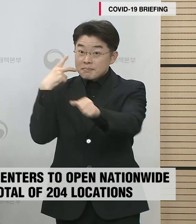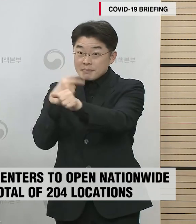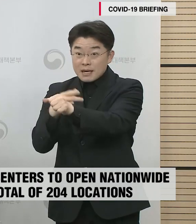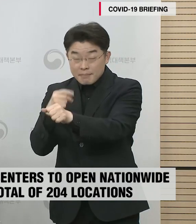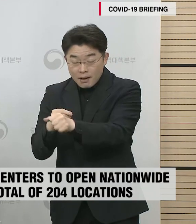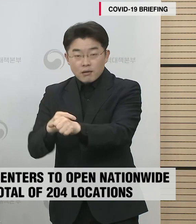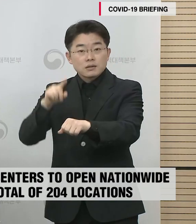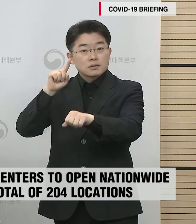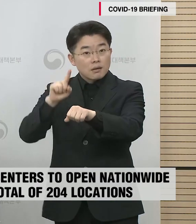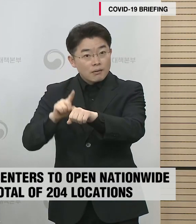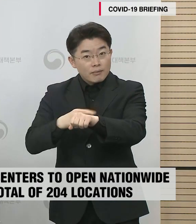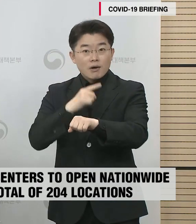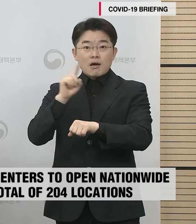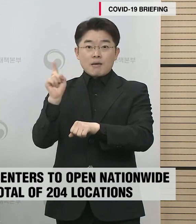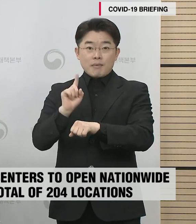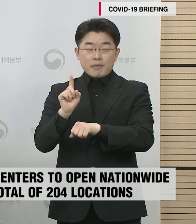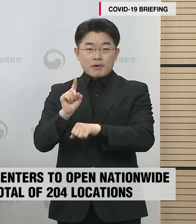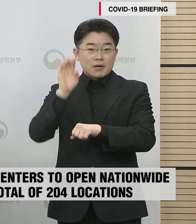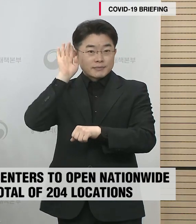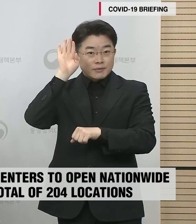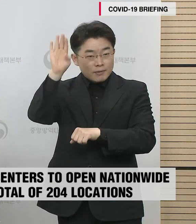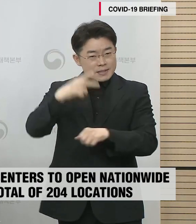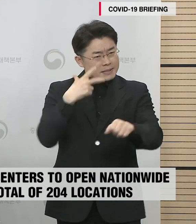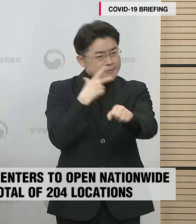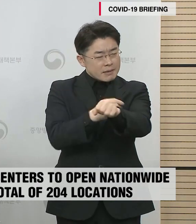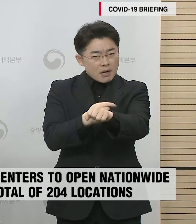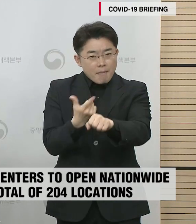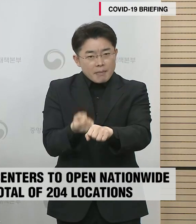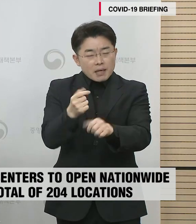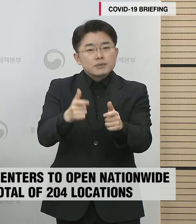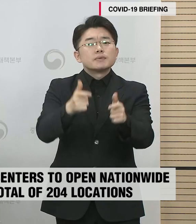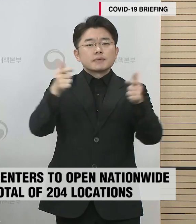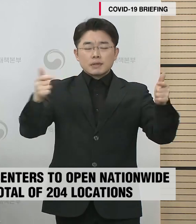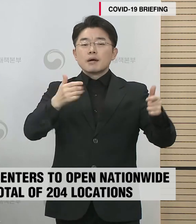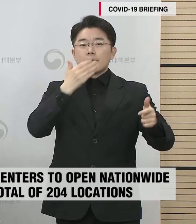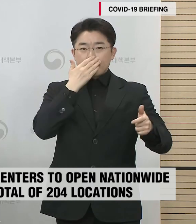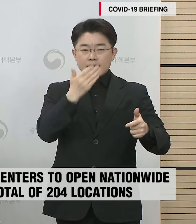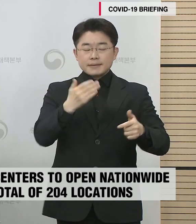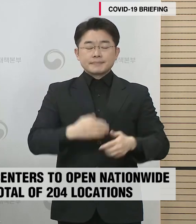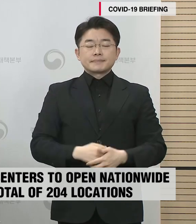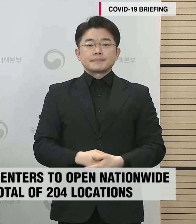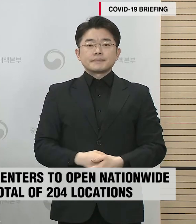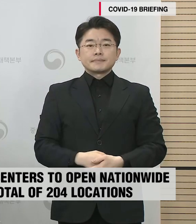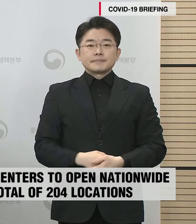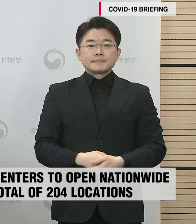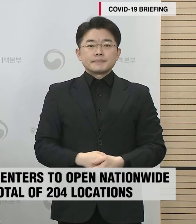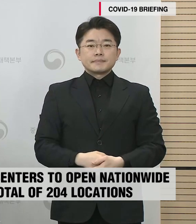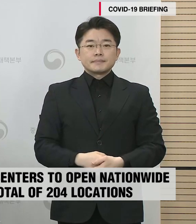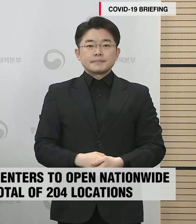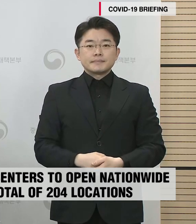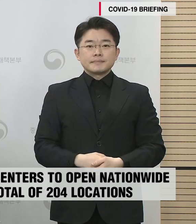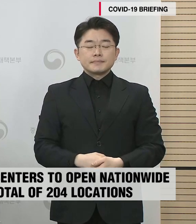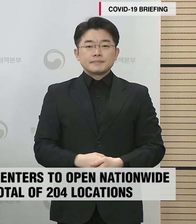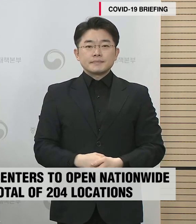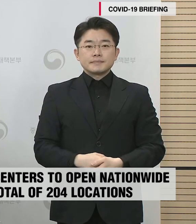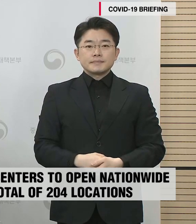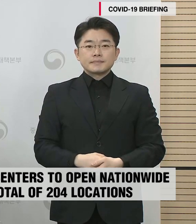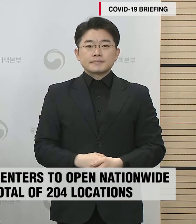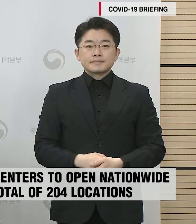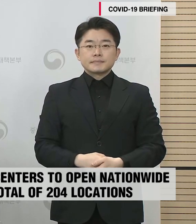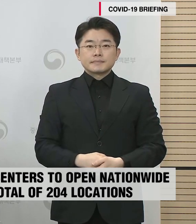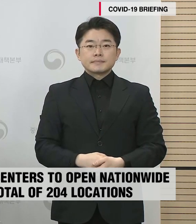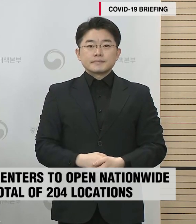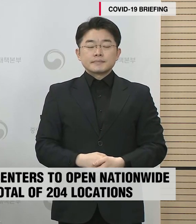the vaccination recipients to include the essential social workers, and if we also build more infrastructure, we believe